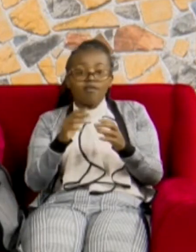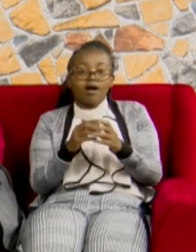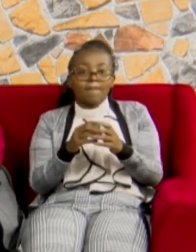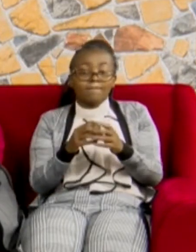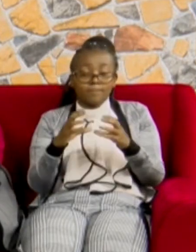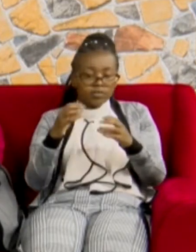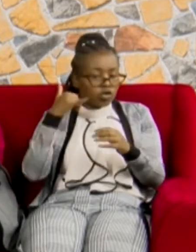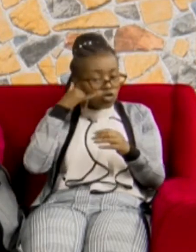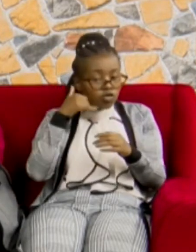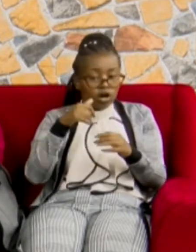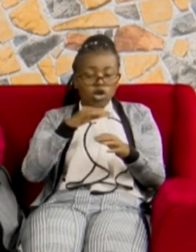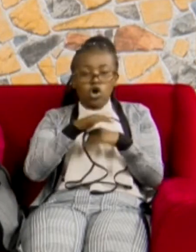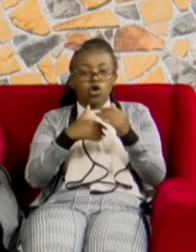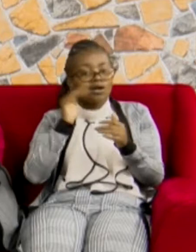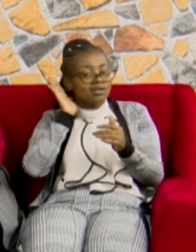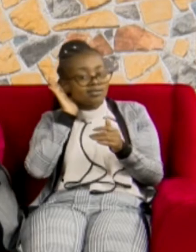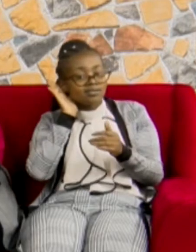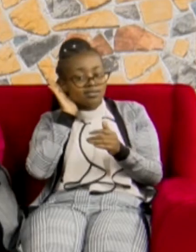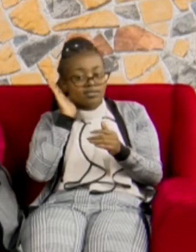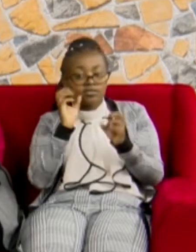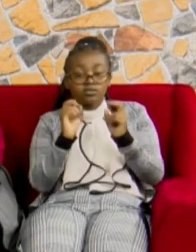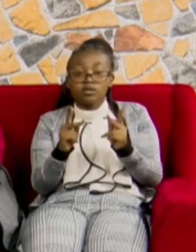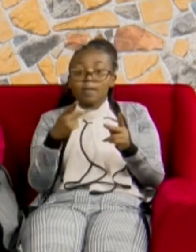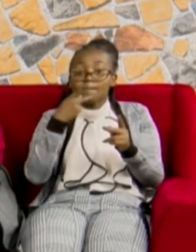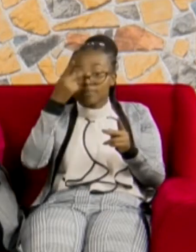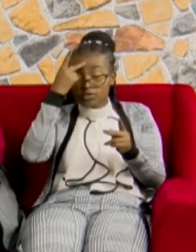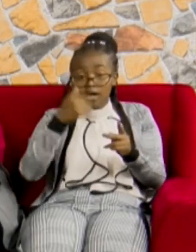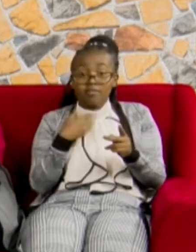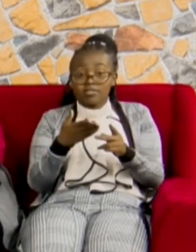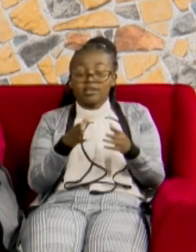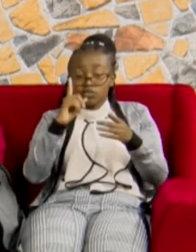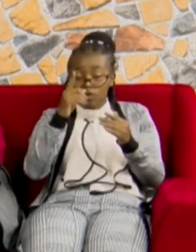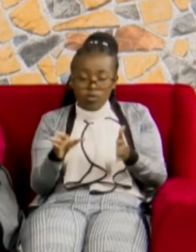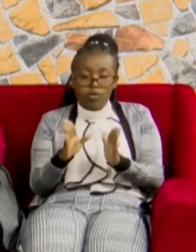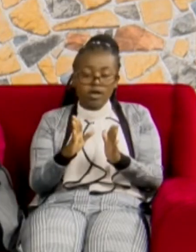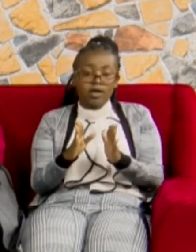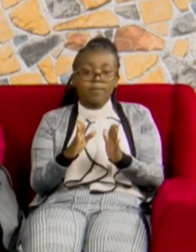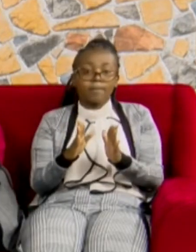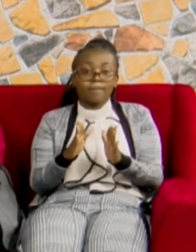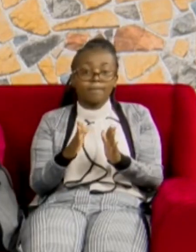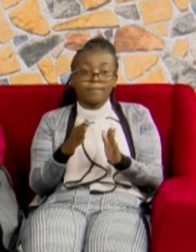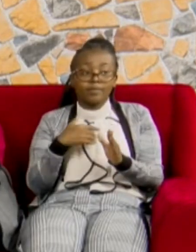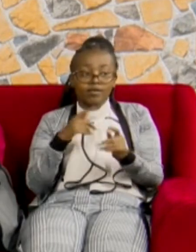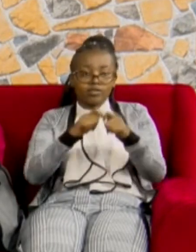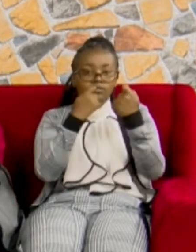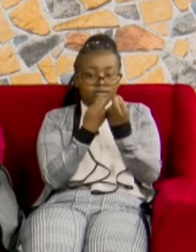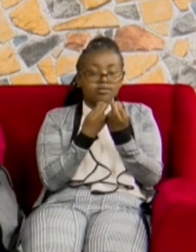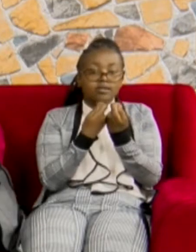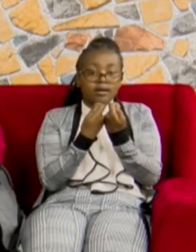call when you're doing it so that they can also listen in. Okay, parents, there you have it. That's one way of actually having the entire